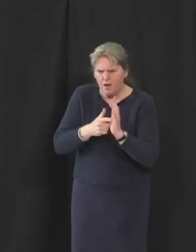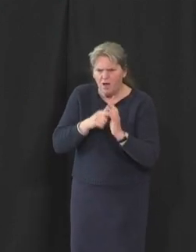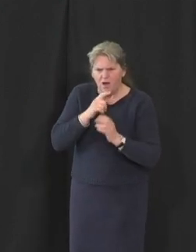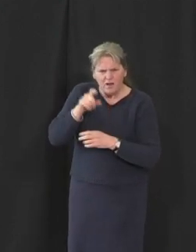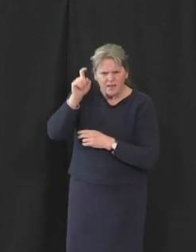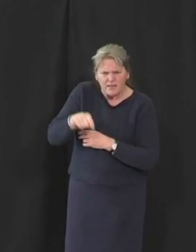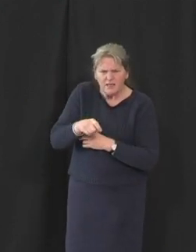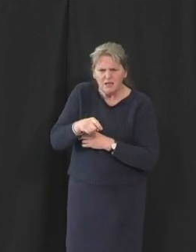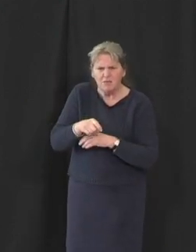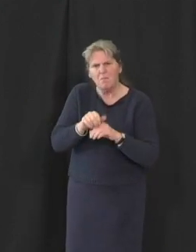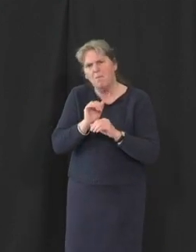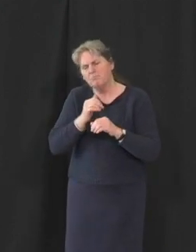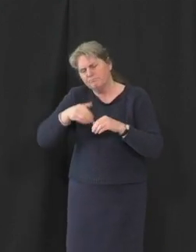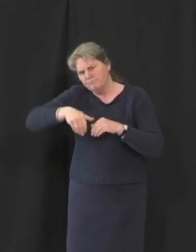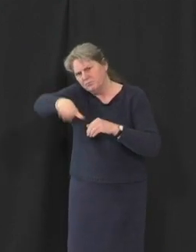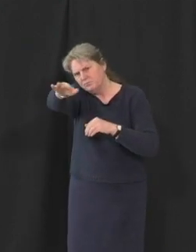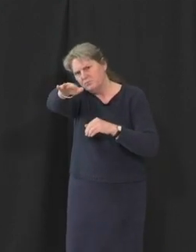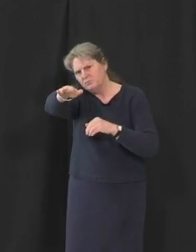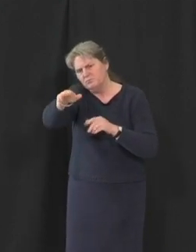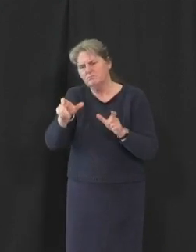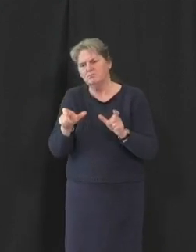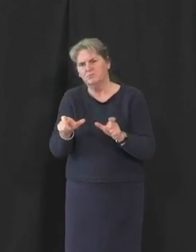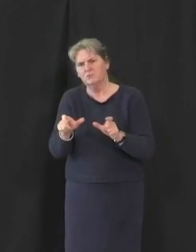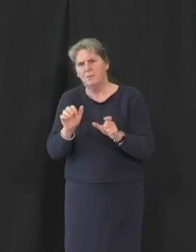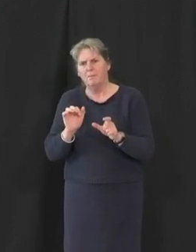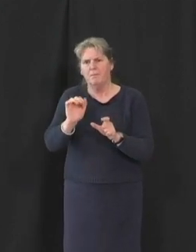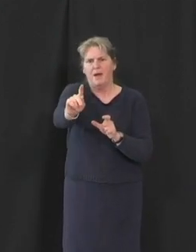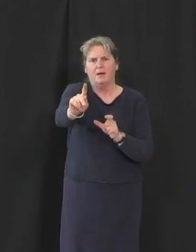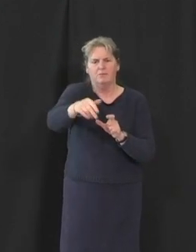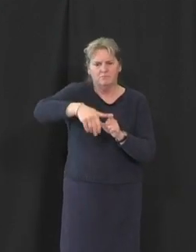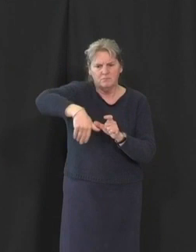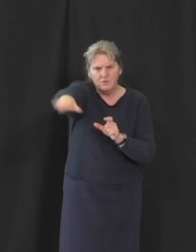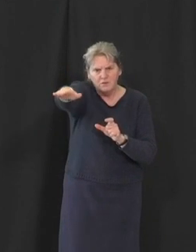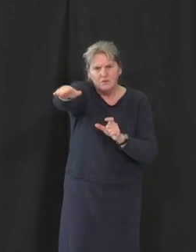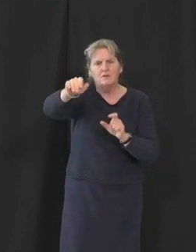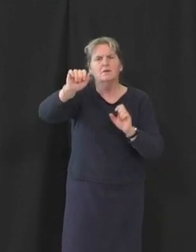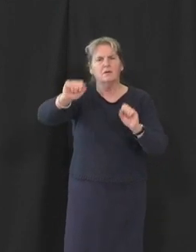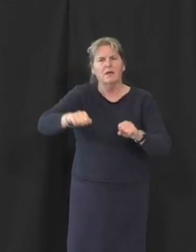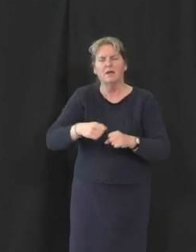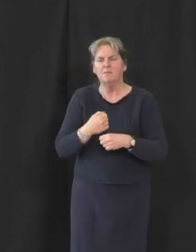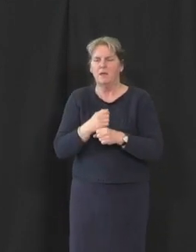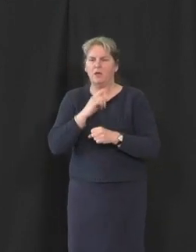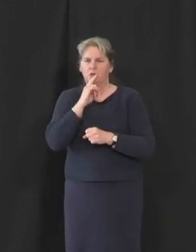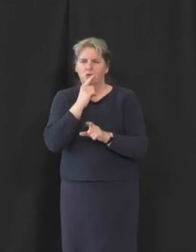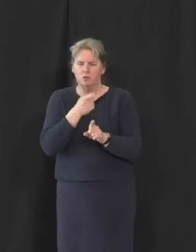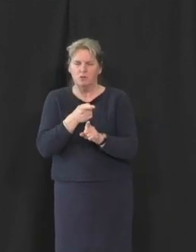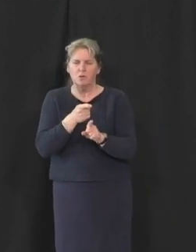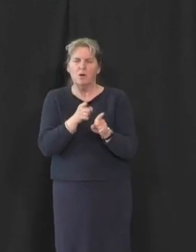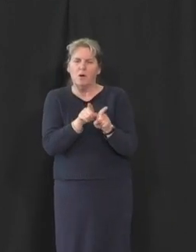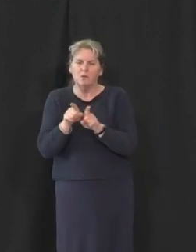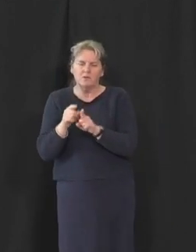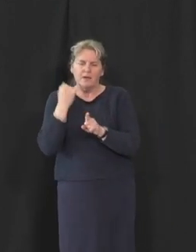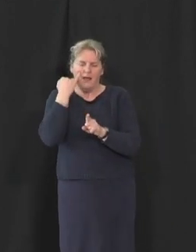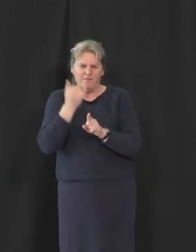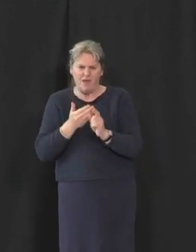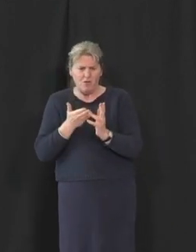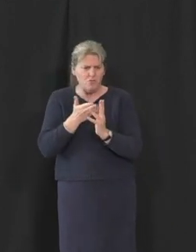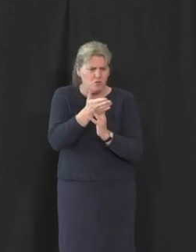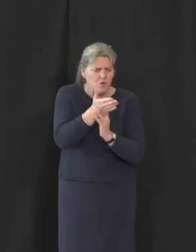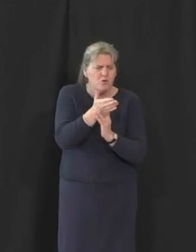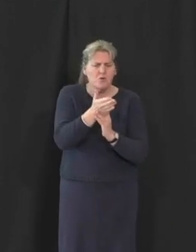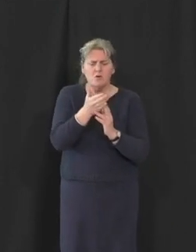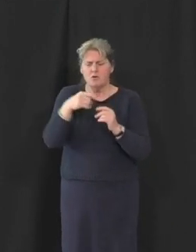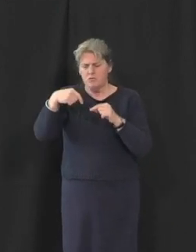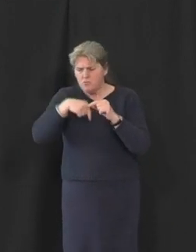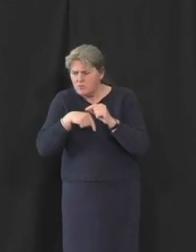will continue to track anyone transitioning through the territory to make sure that there is a record of who has been